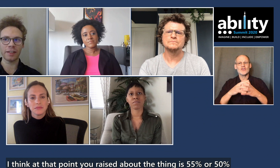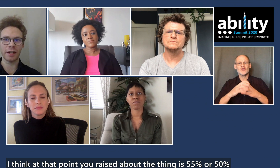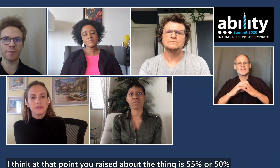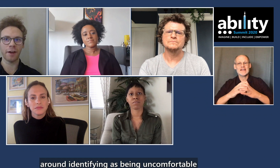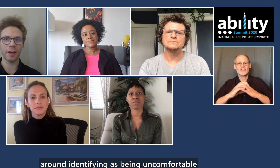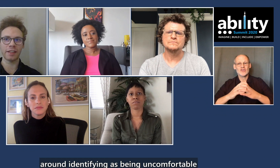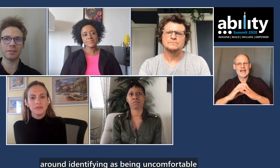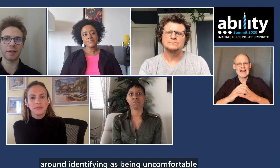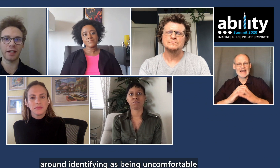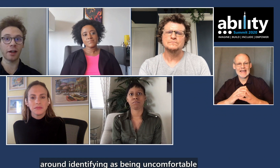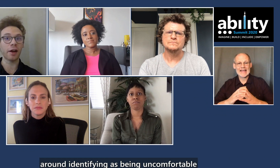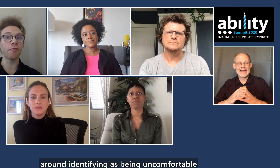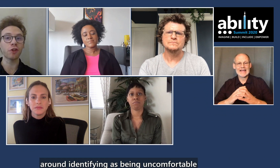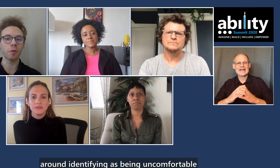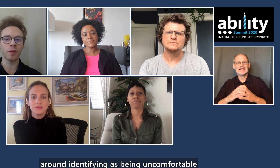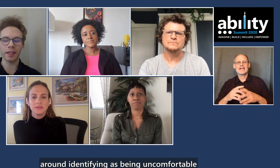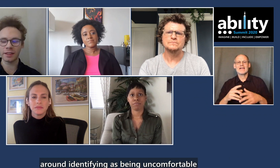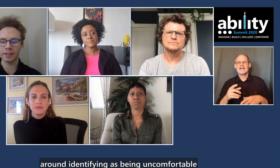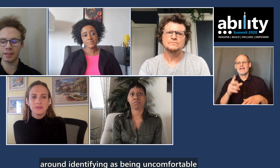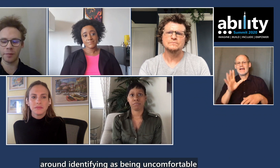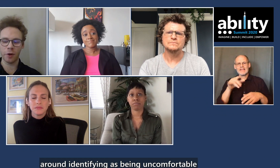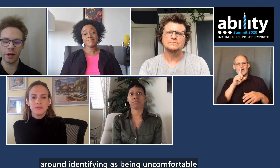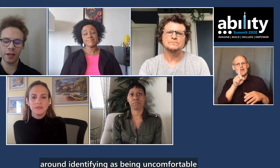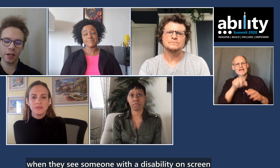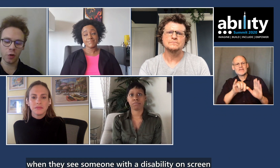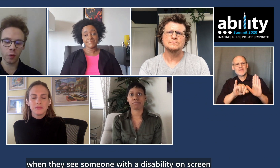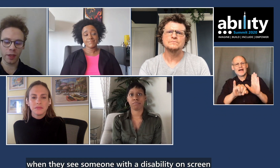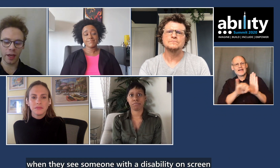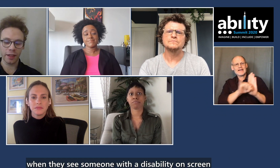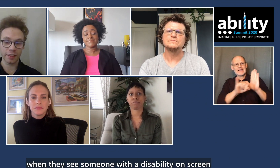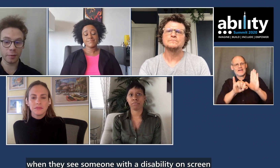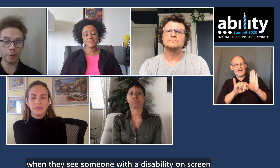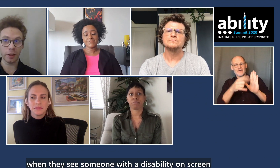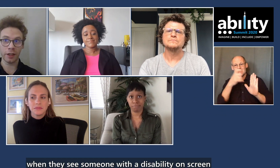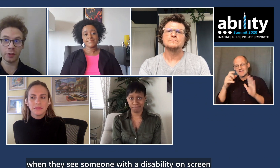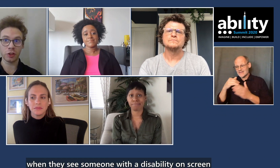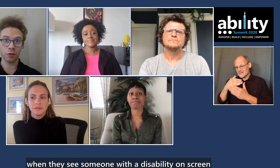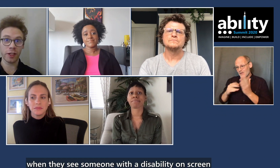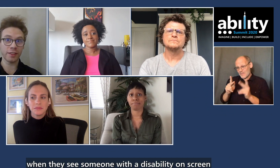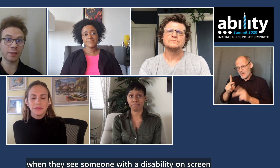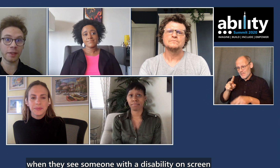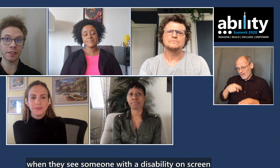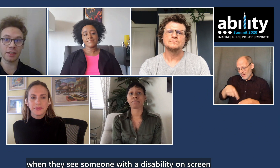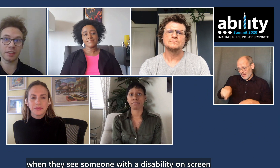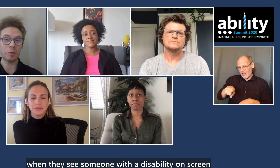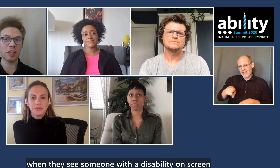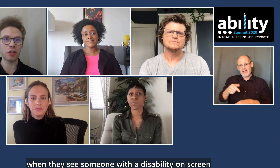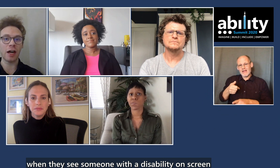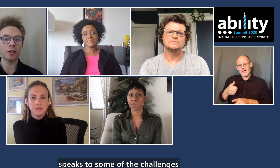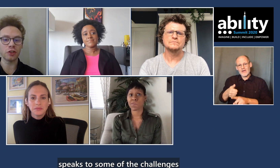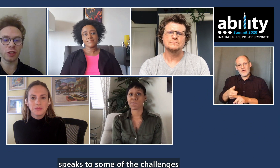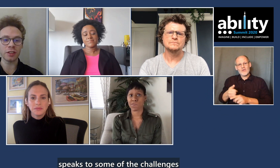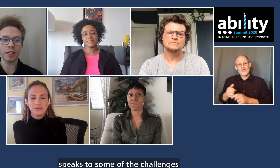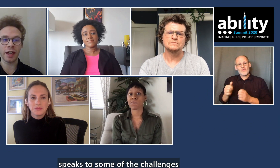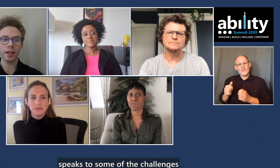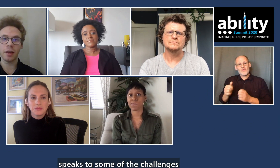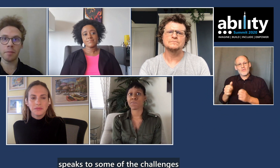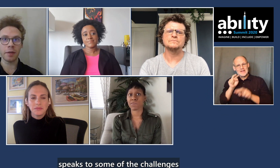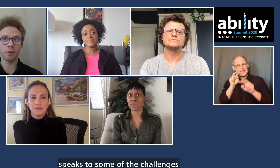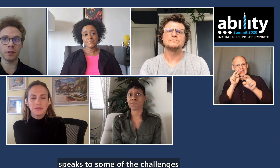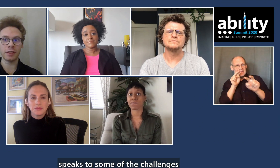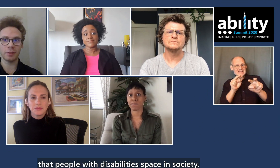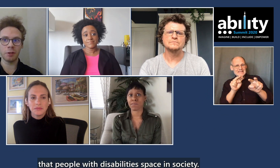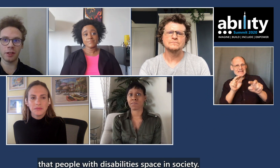around identifying as being uncomfortable when they see someone with a disability on screen speaks to some of the challenges